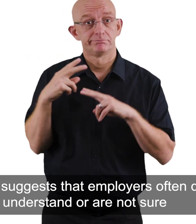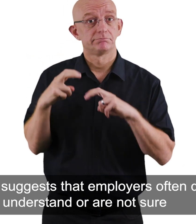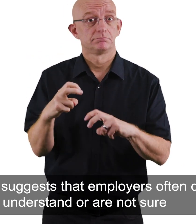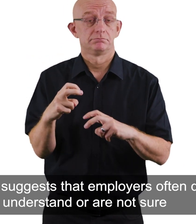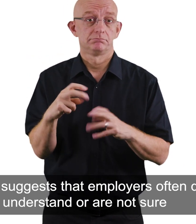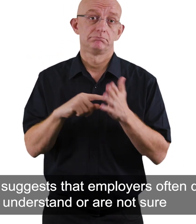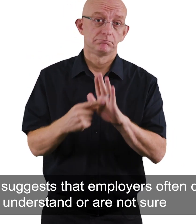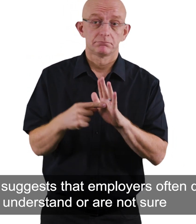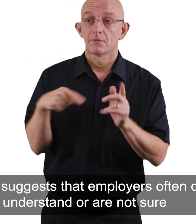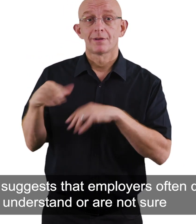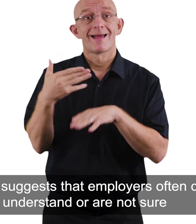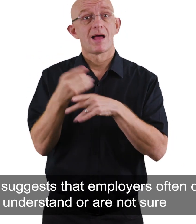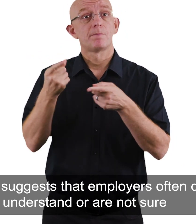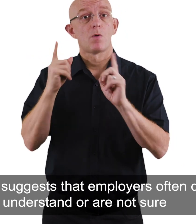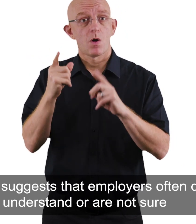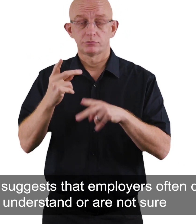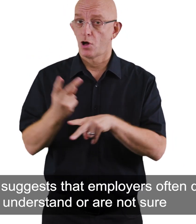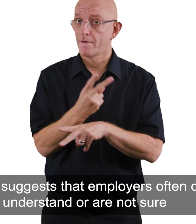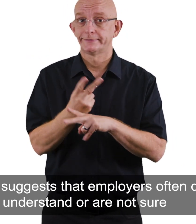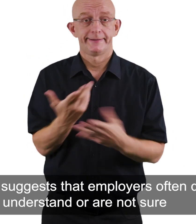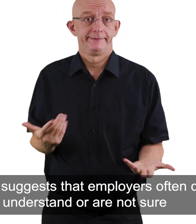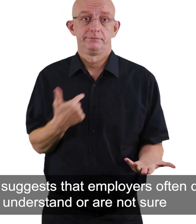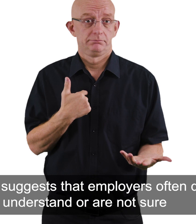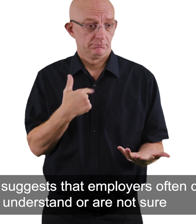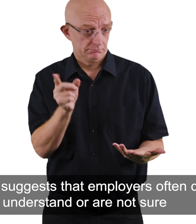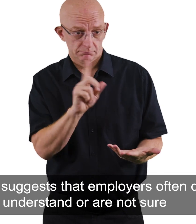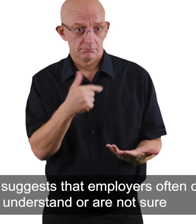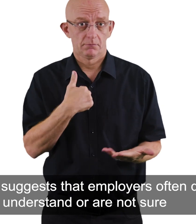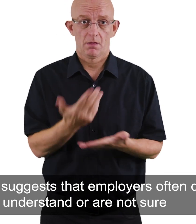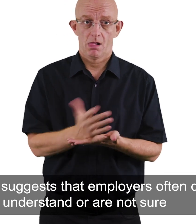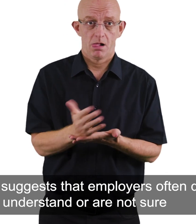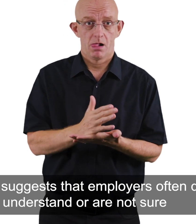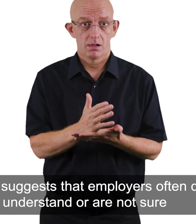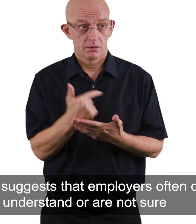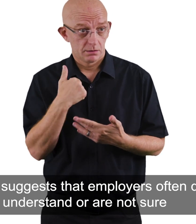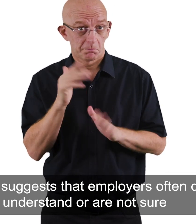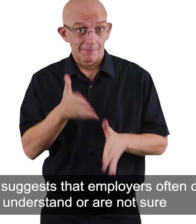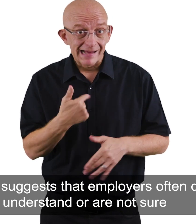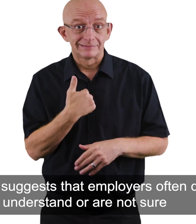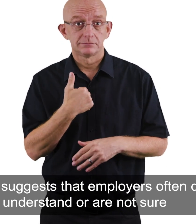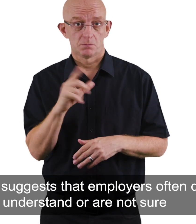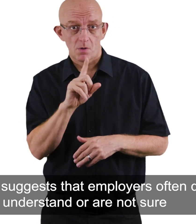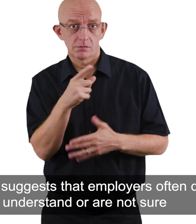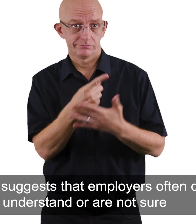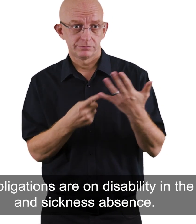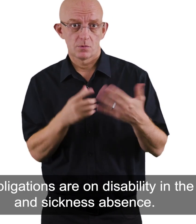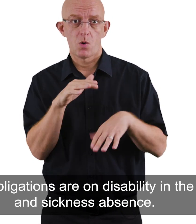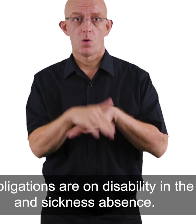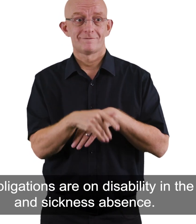Evidence suggests that employers often do not understand or are not sure of what